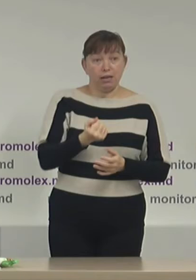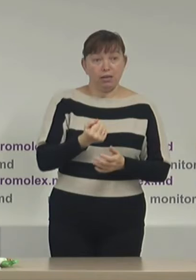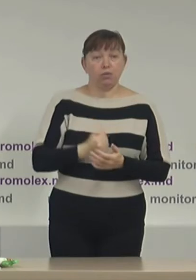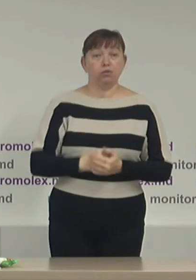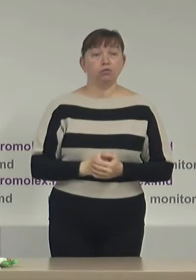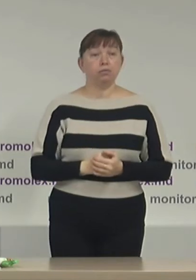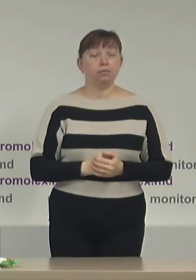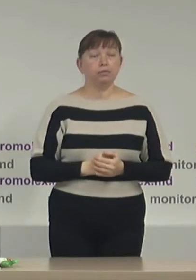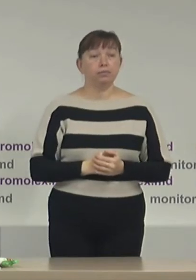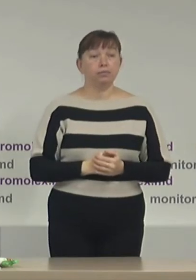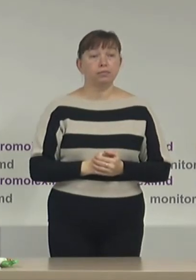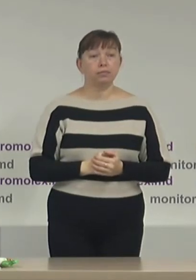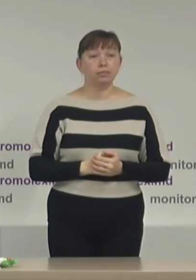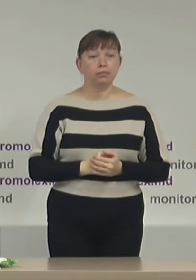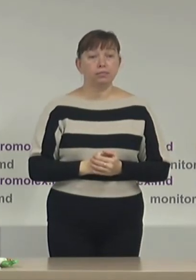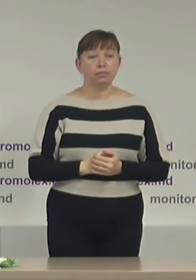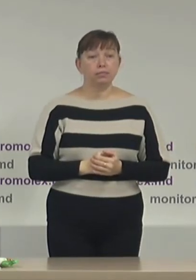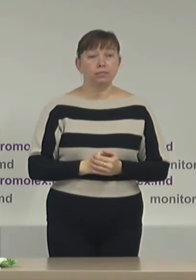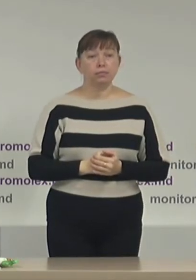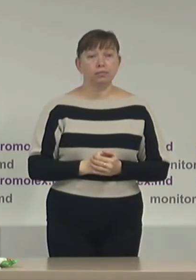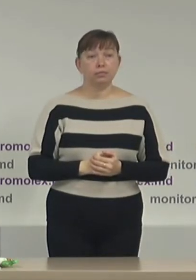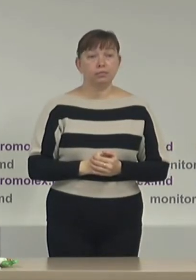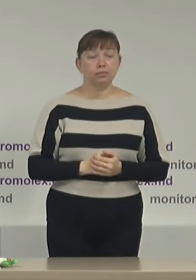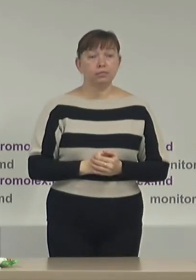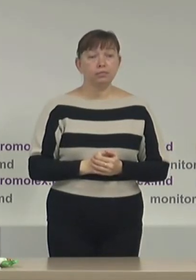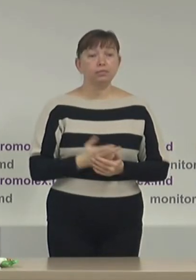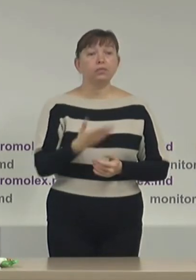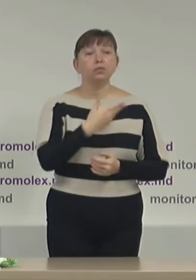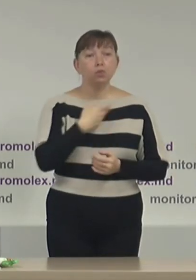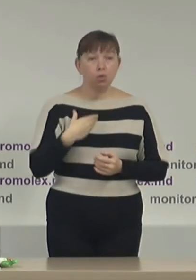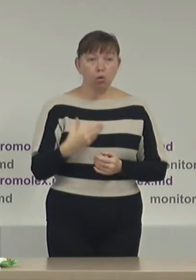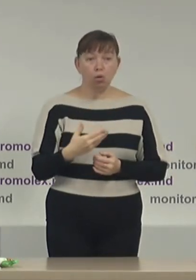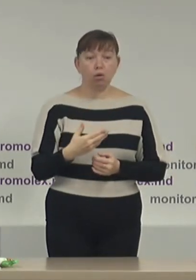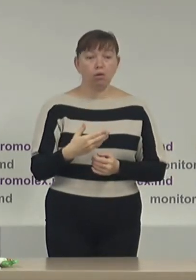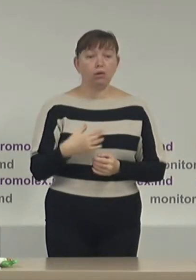people that would like to have those certificates issued.